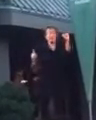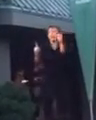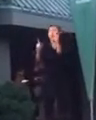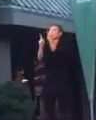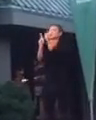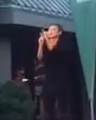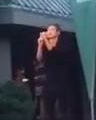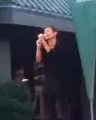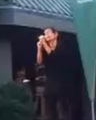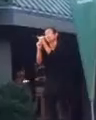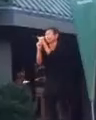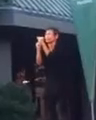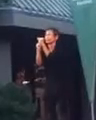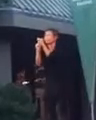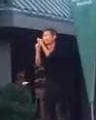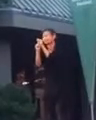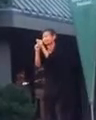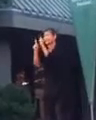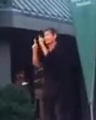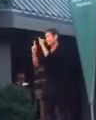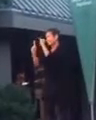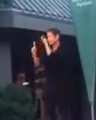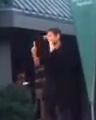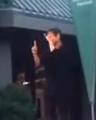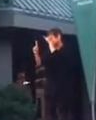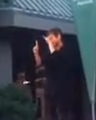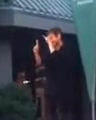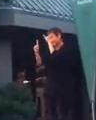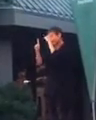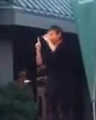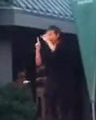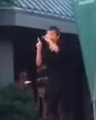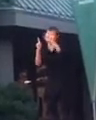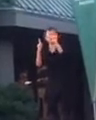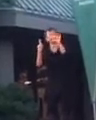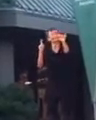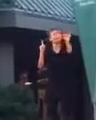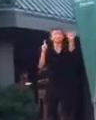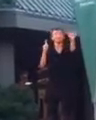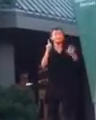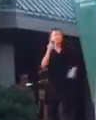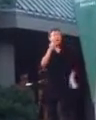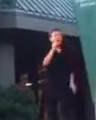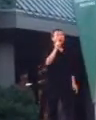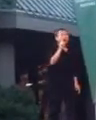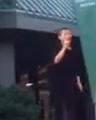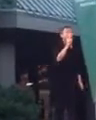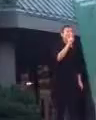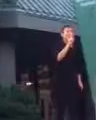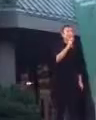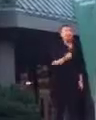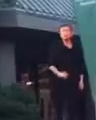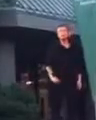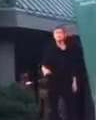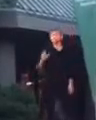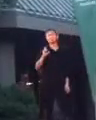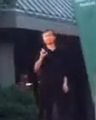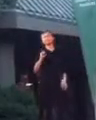please. So the couple said goodbye to their son and went off. The boy looked after